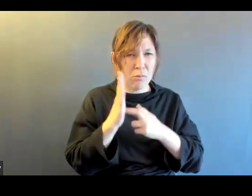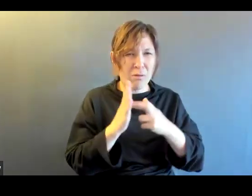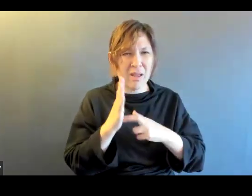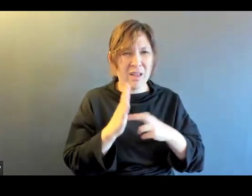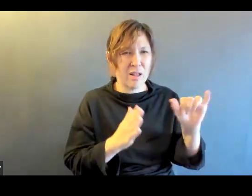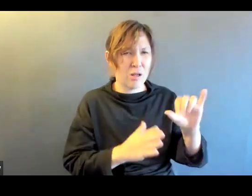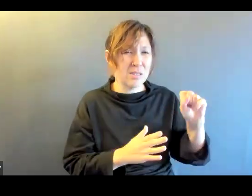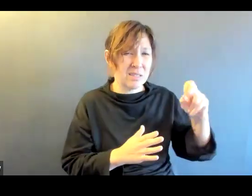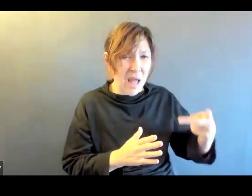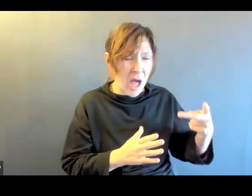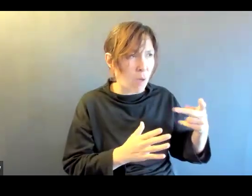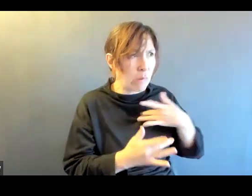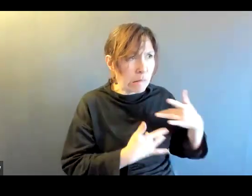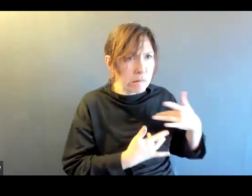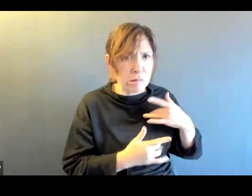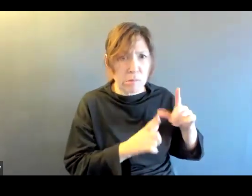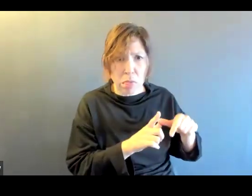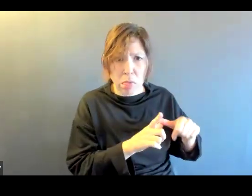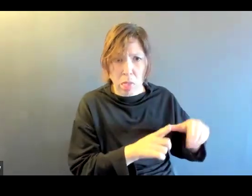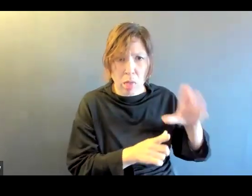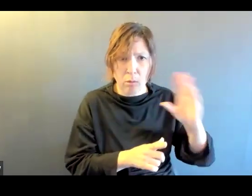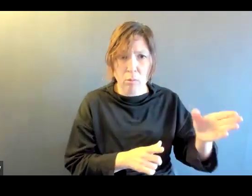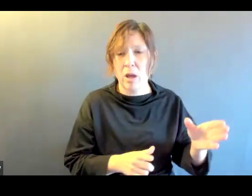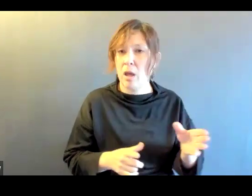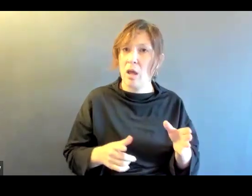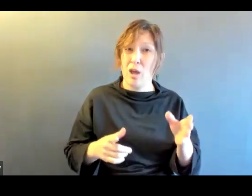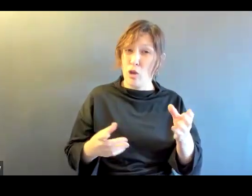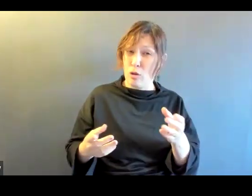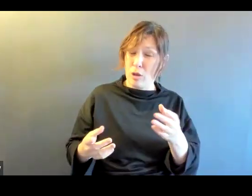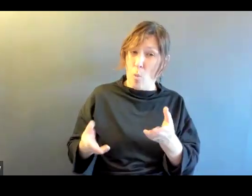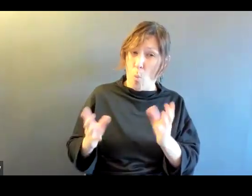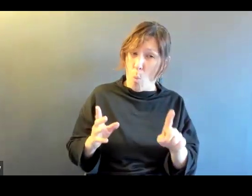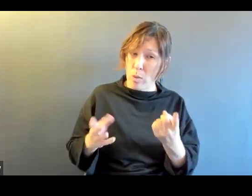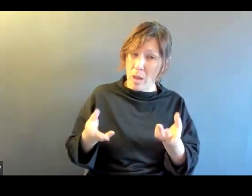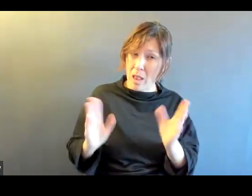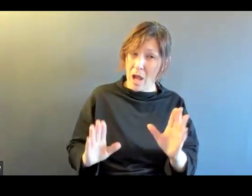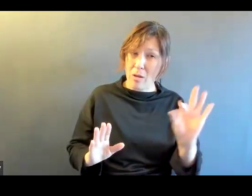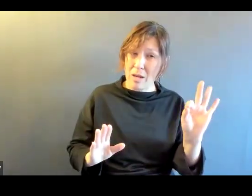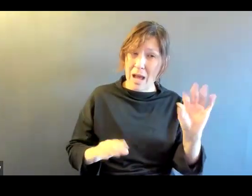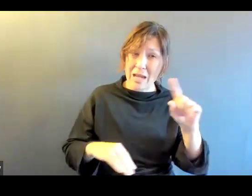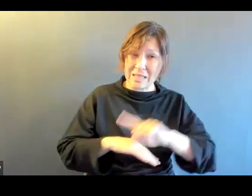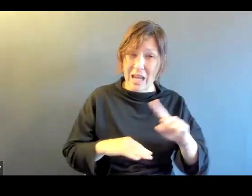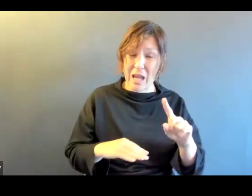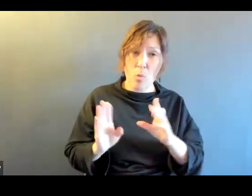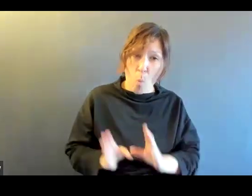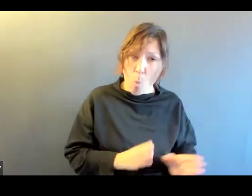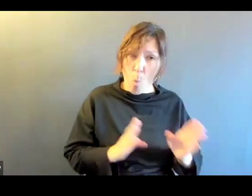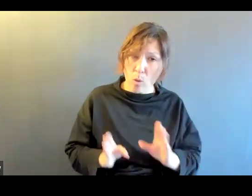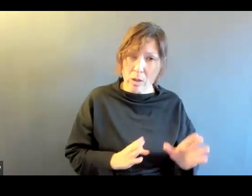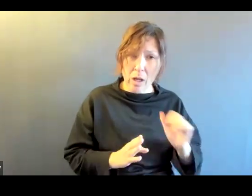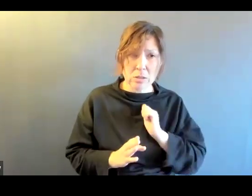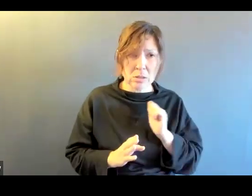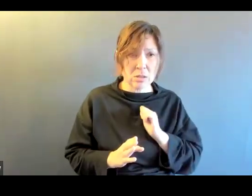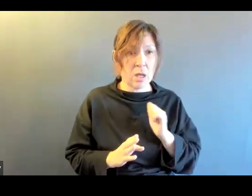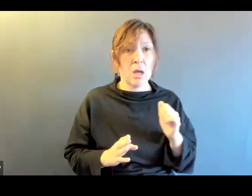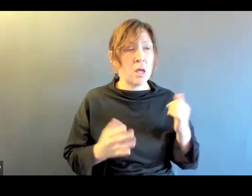holiday season, was given 9 working days to organize for our very existence. And we're here to make sure our students and